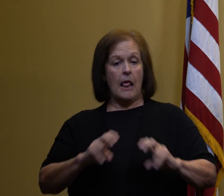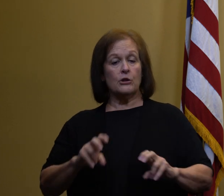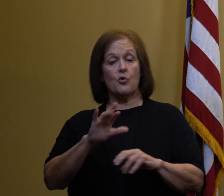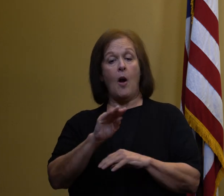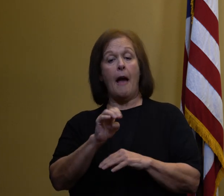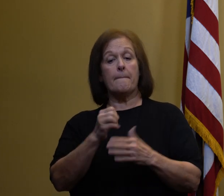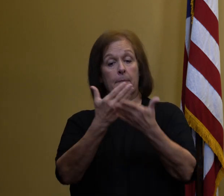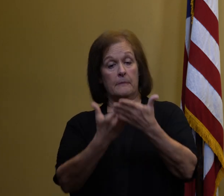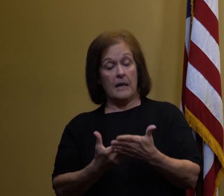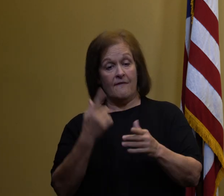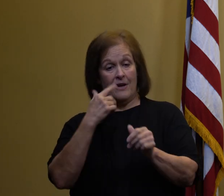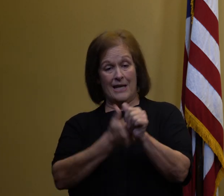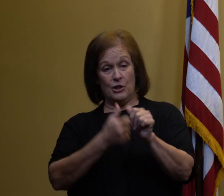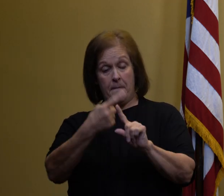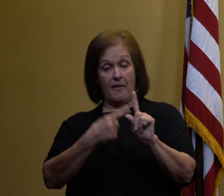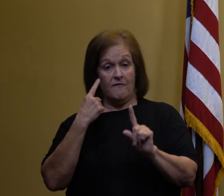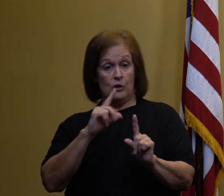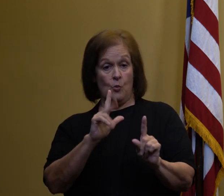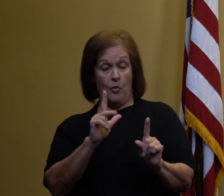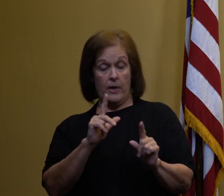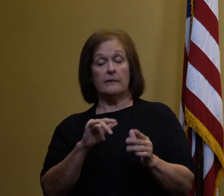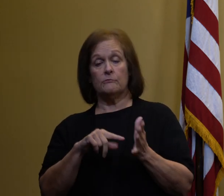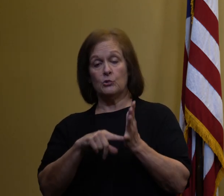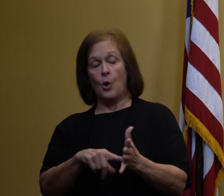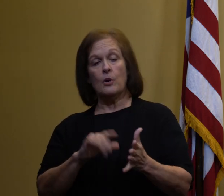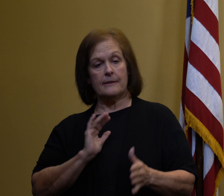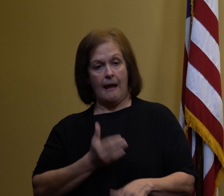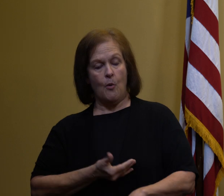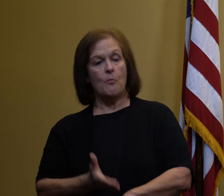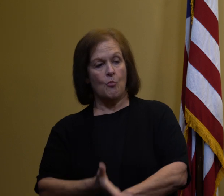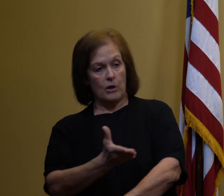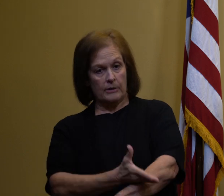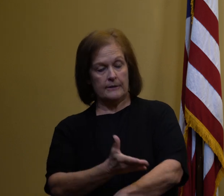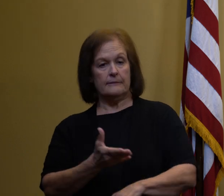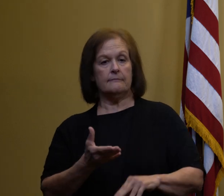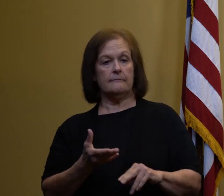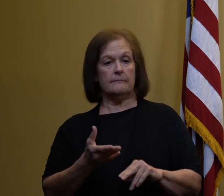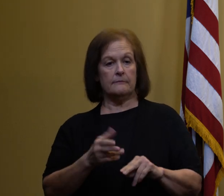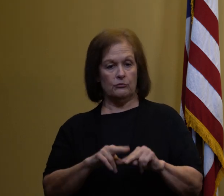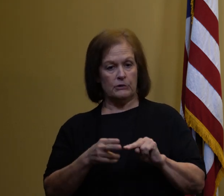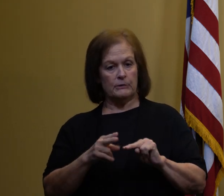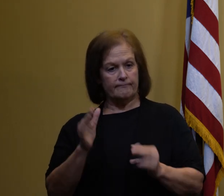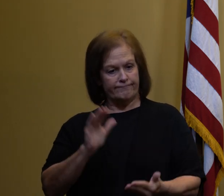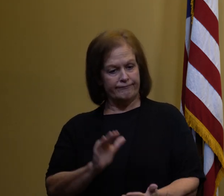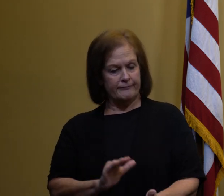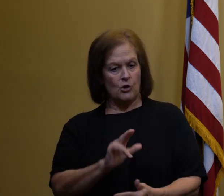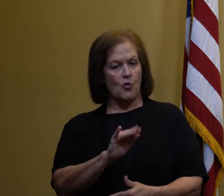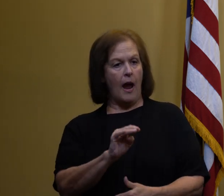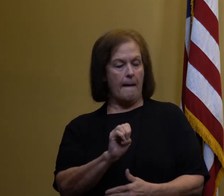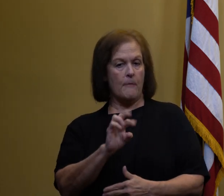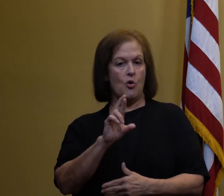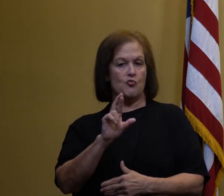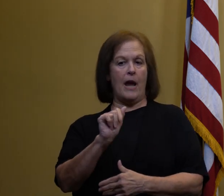Analyzing crime data for each month of 23 also shows our progress in decreasing crime rates across the